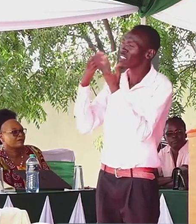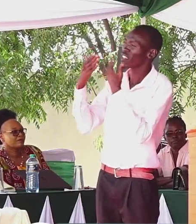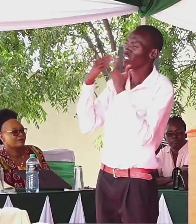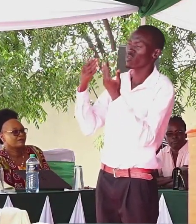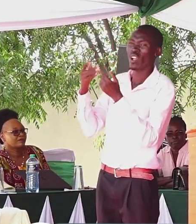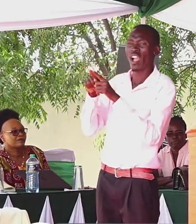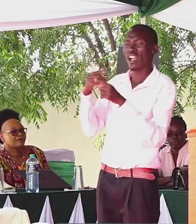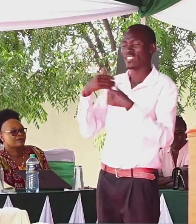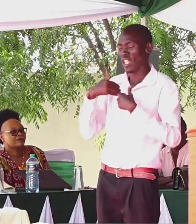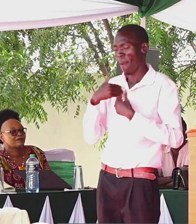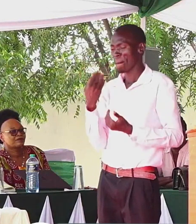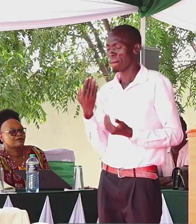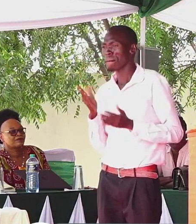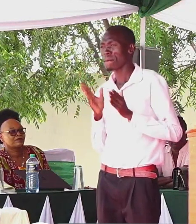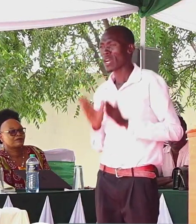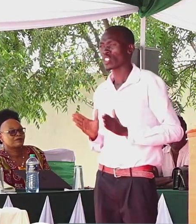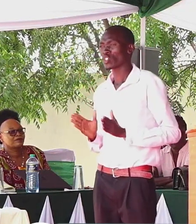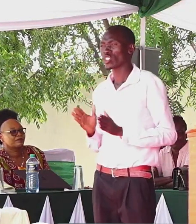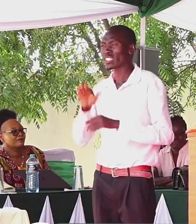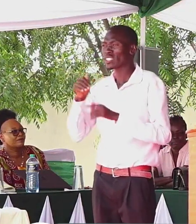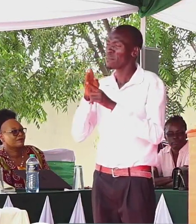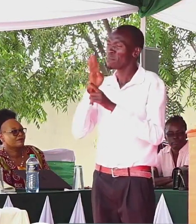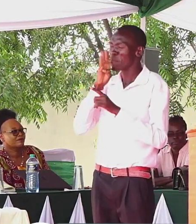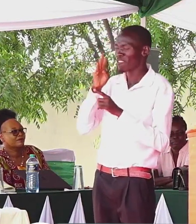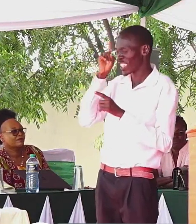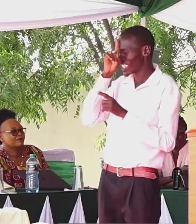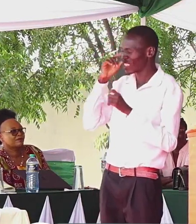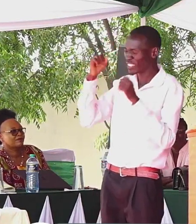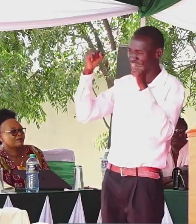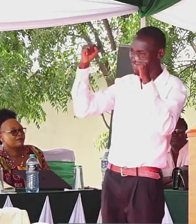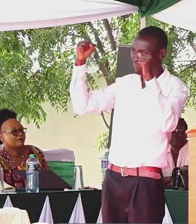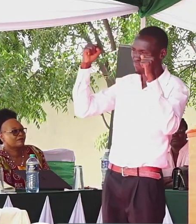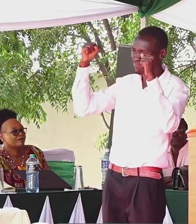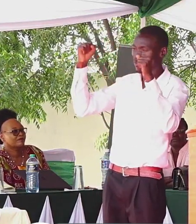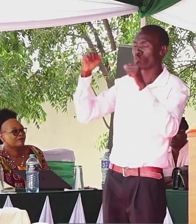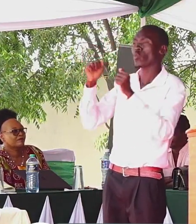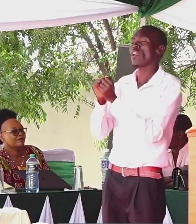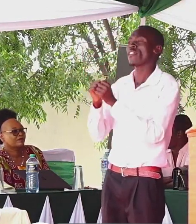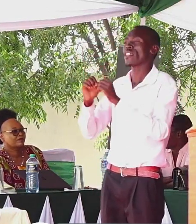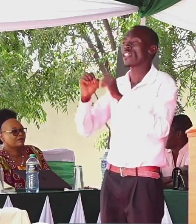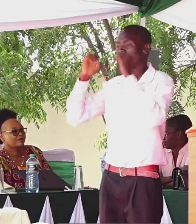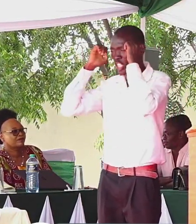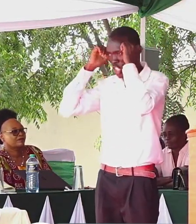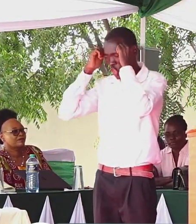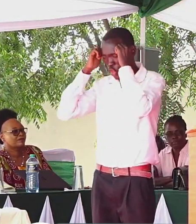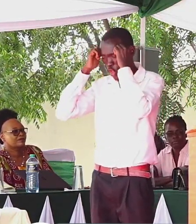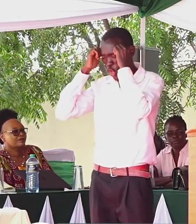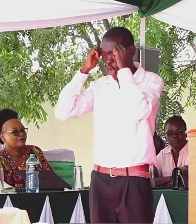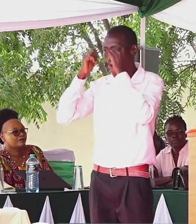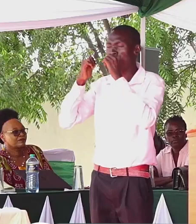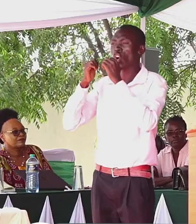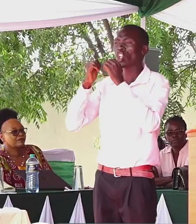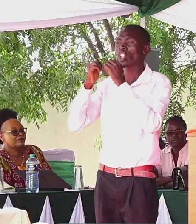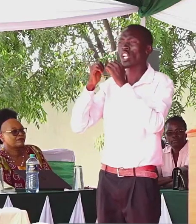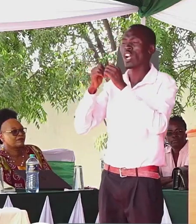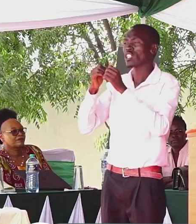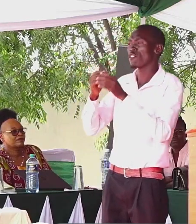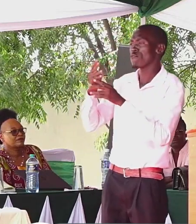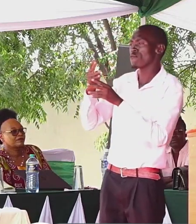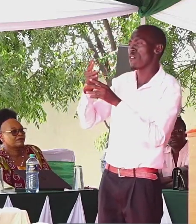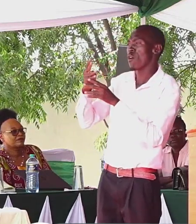a person, because you have been a very serious champion of education and you have put education at the